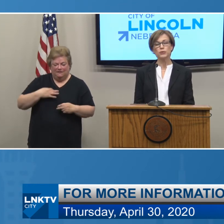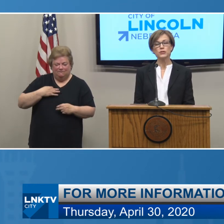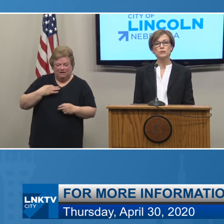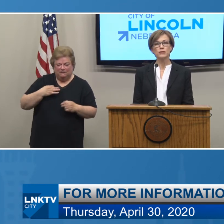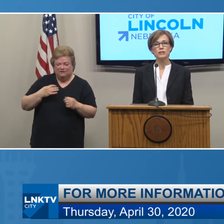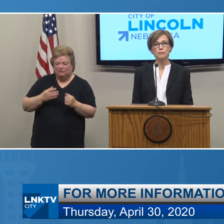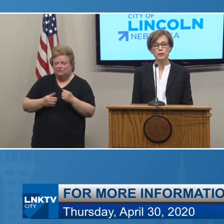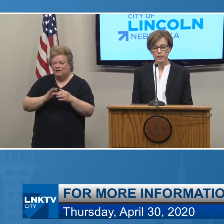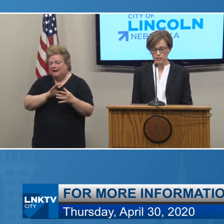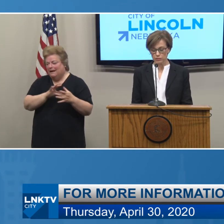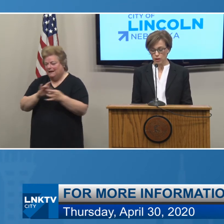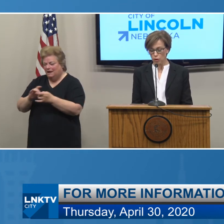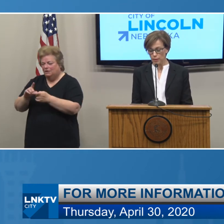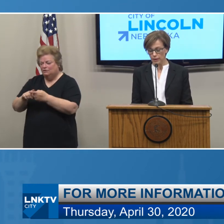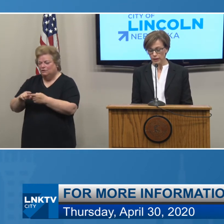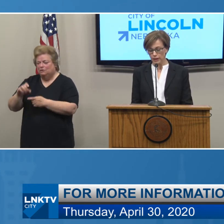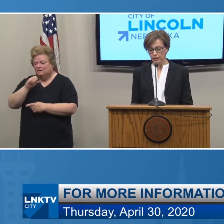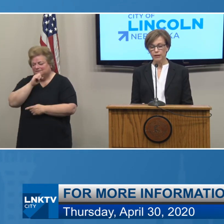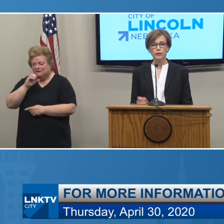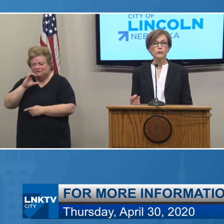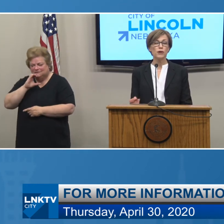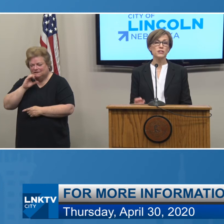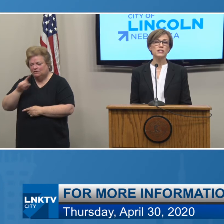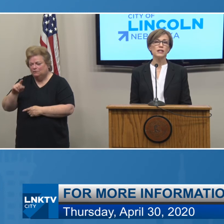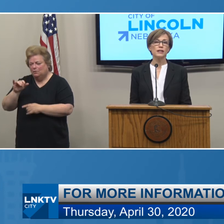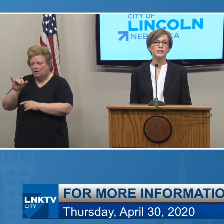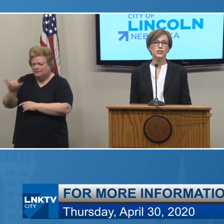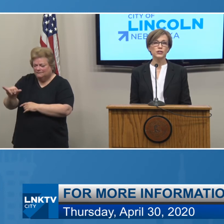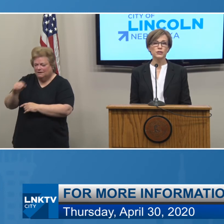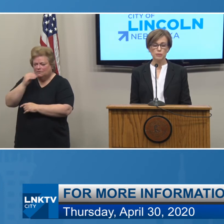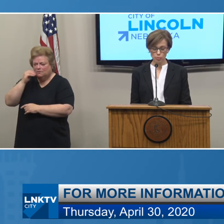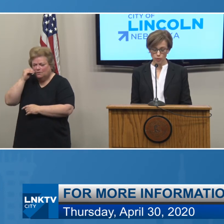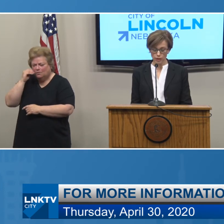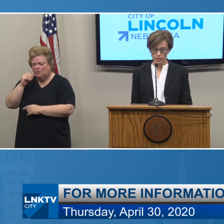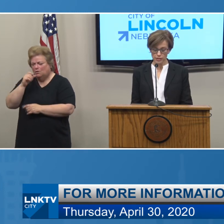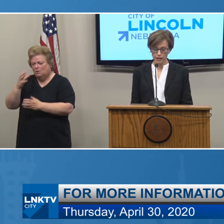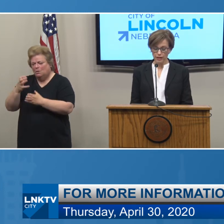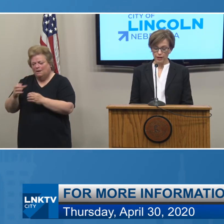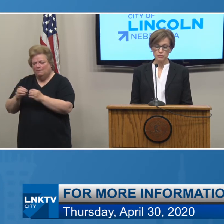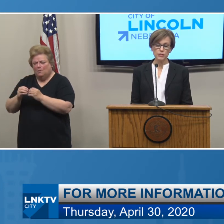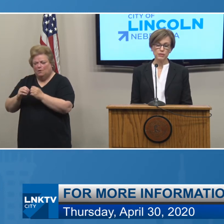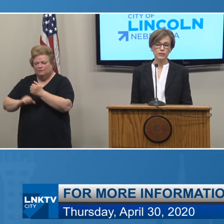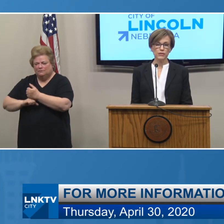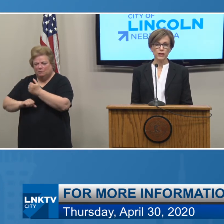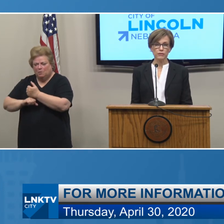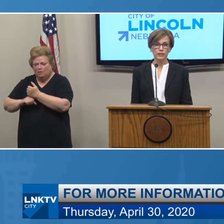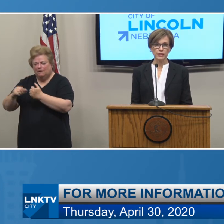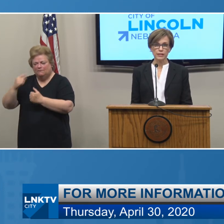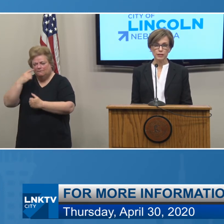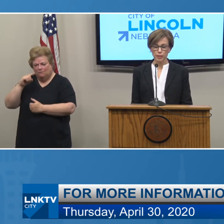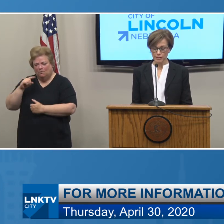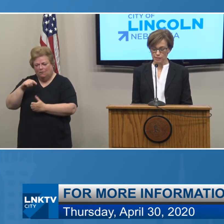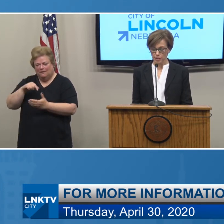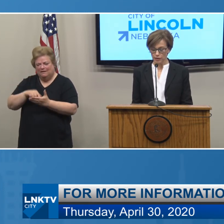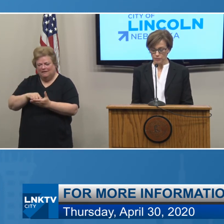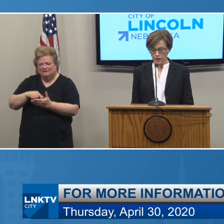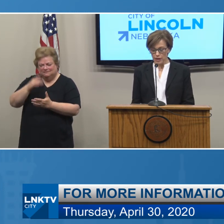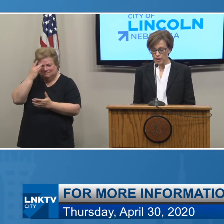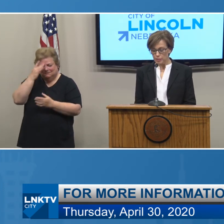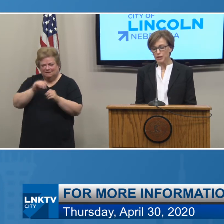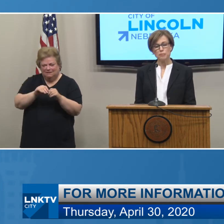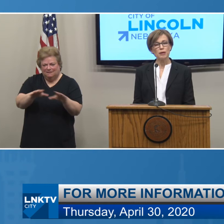seniors or persons with disabilities who are homebound and who are seeking additional supports as a result of the COVID-19